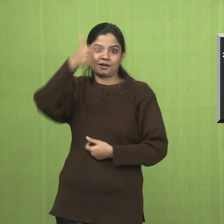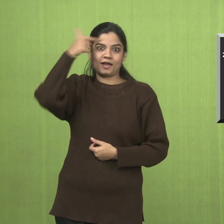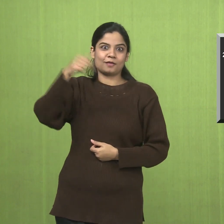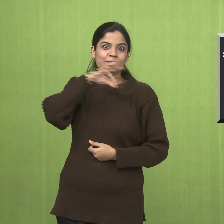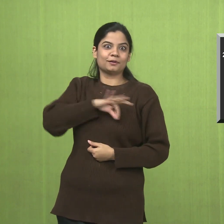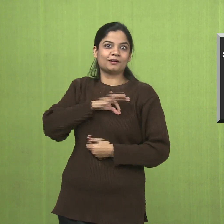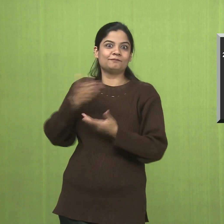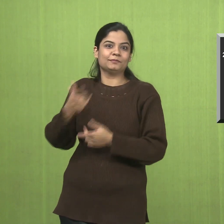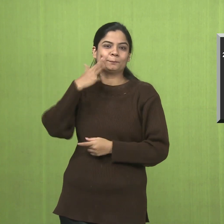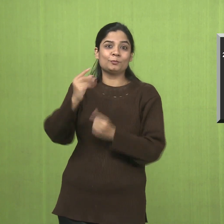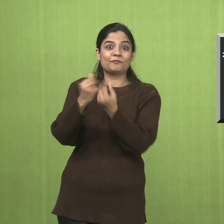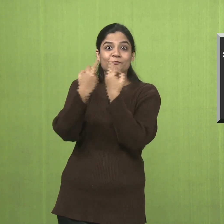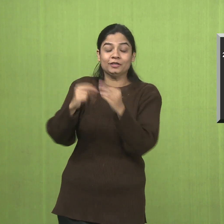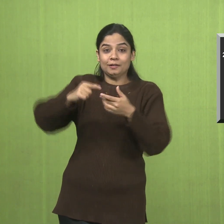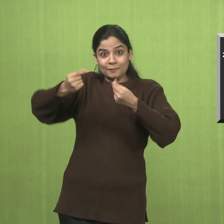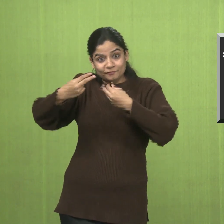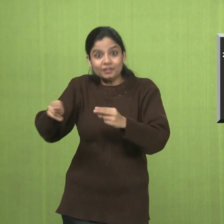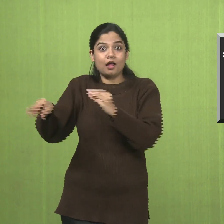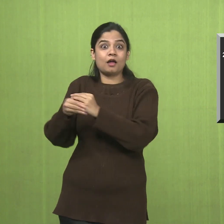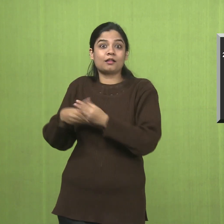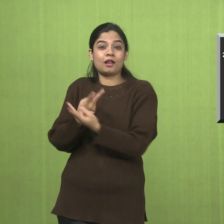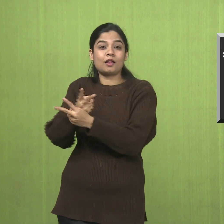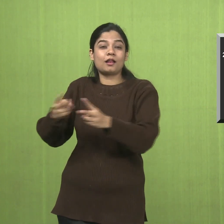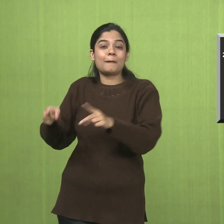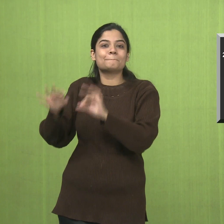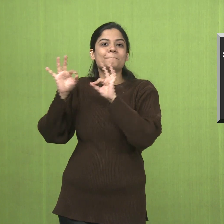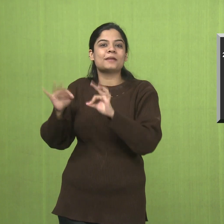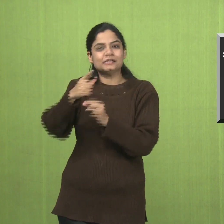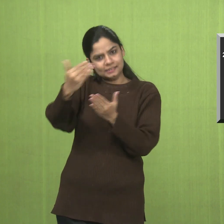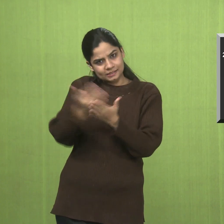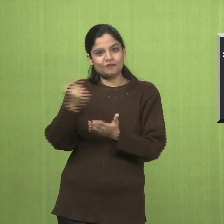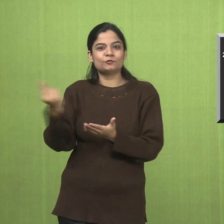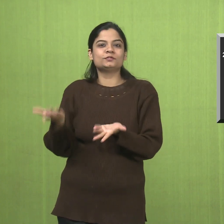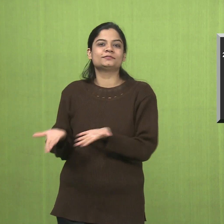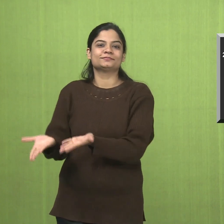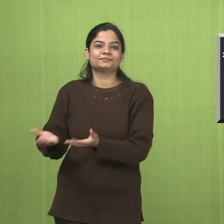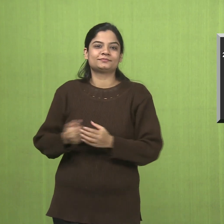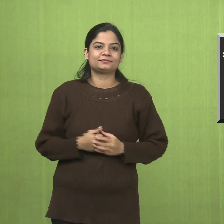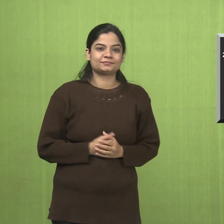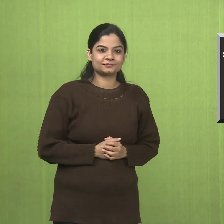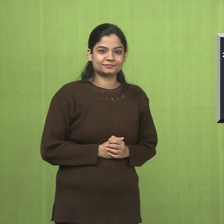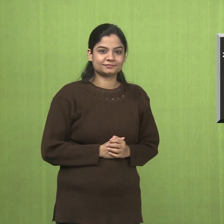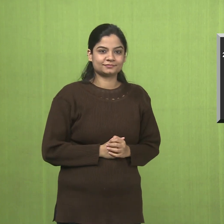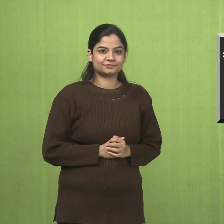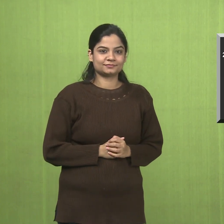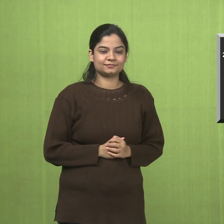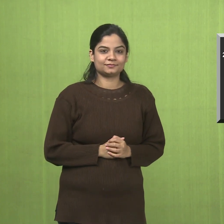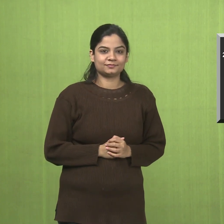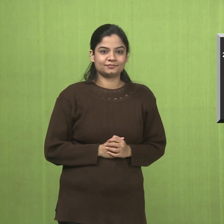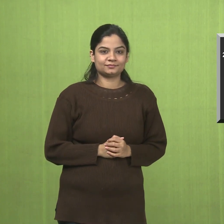some electric shock. However, here it is free as well as there is no risk at all. So a lot of energy is saved with solar energy,